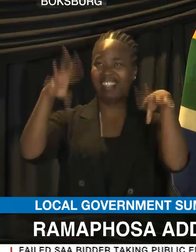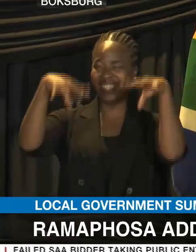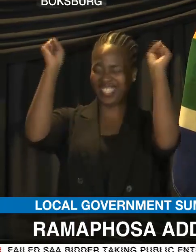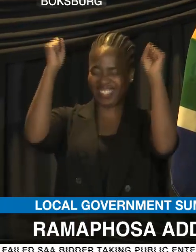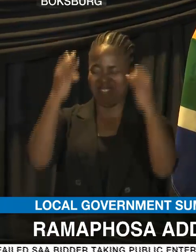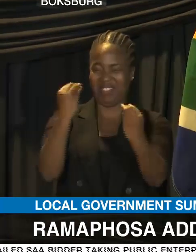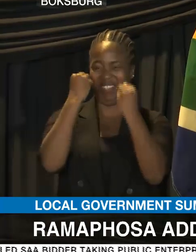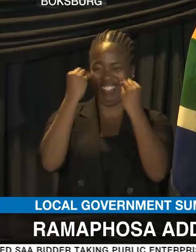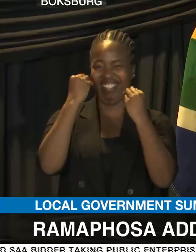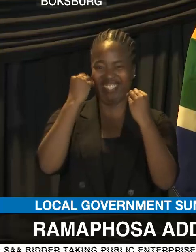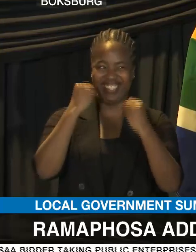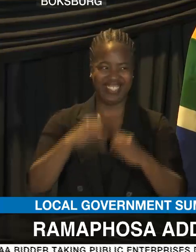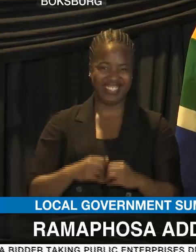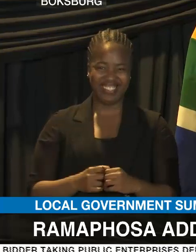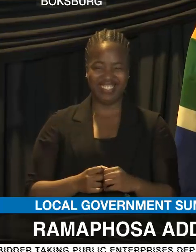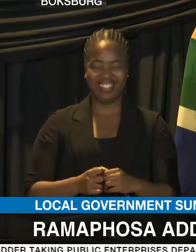shedding.